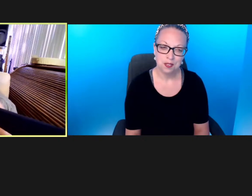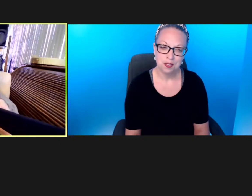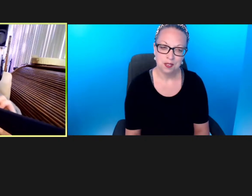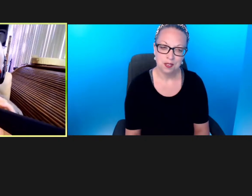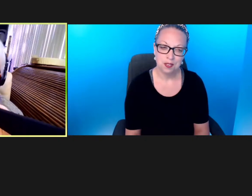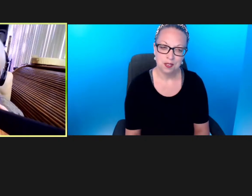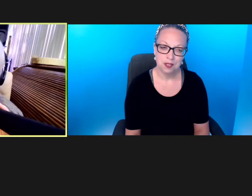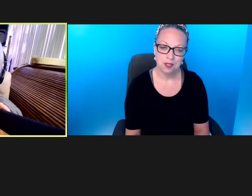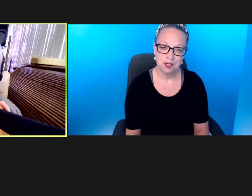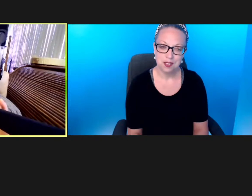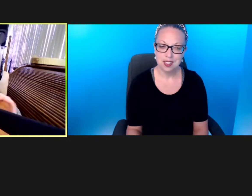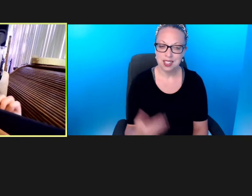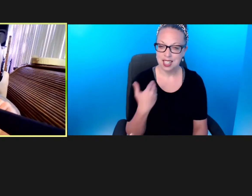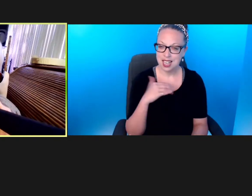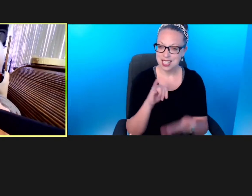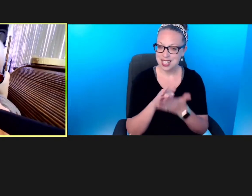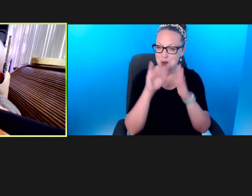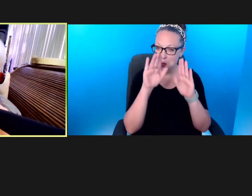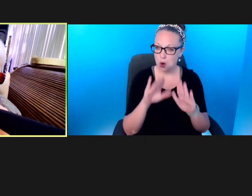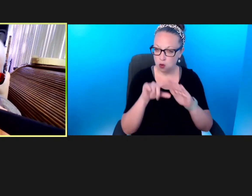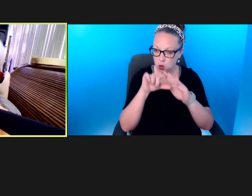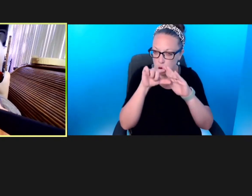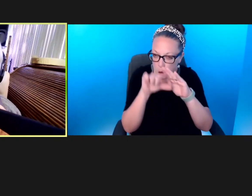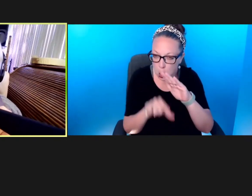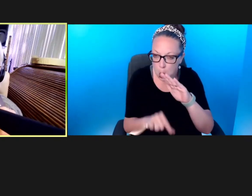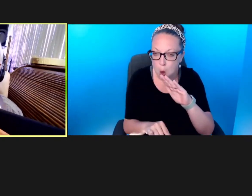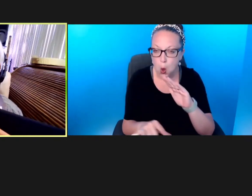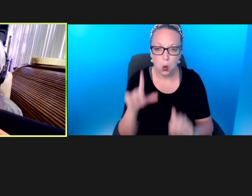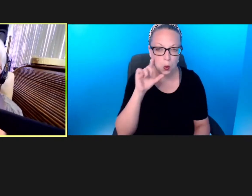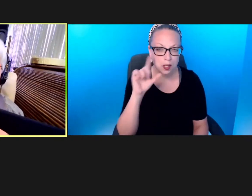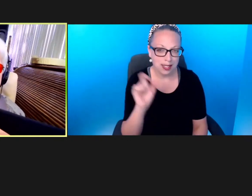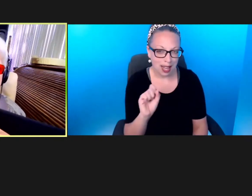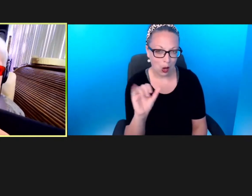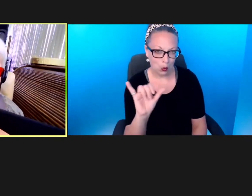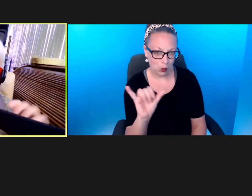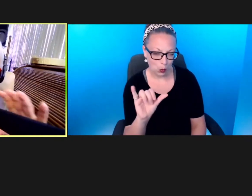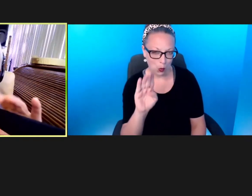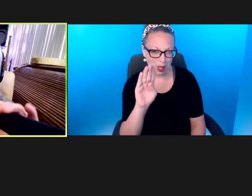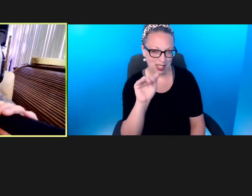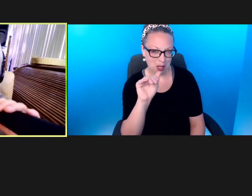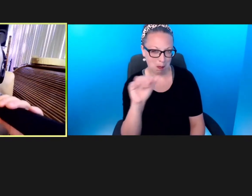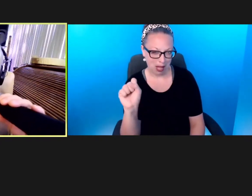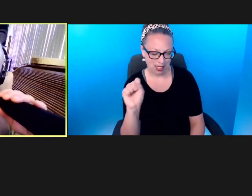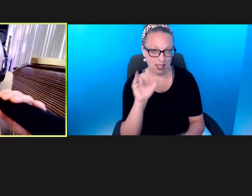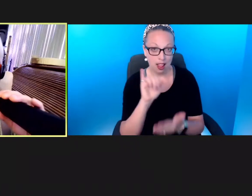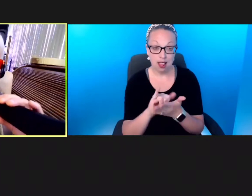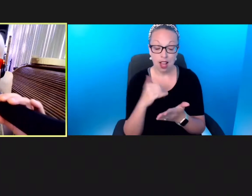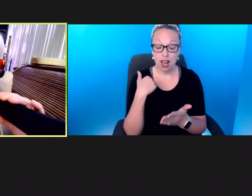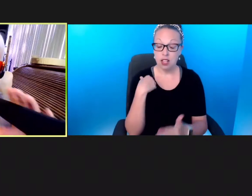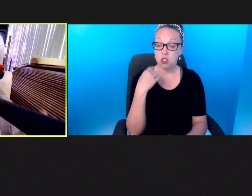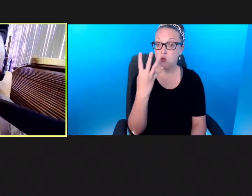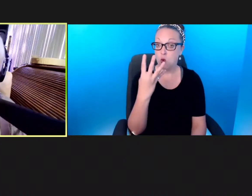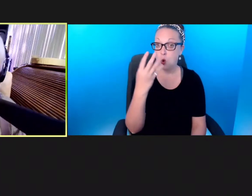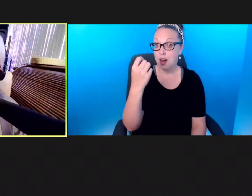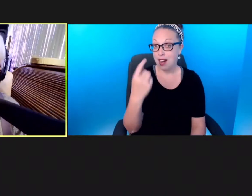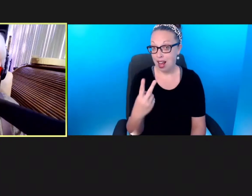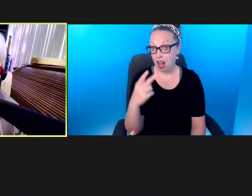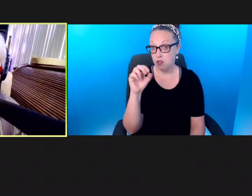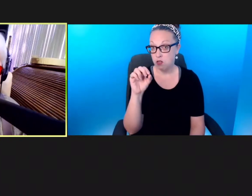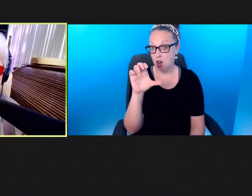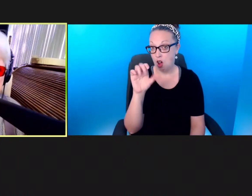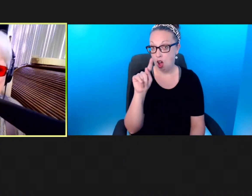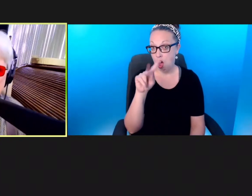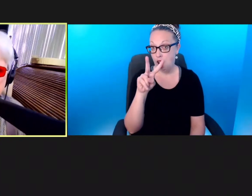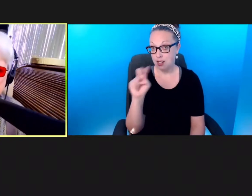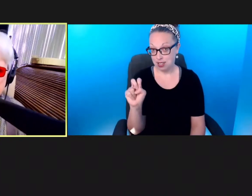it's also got that great bass range. This has a 4.5 octave range, and it's just